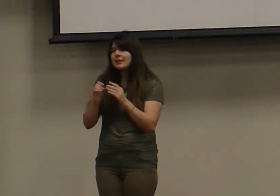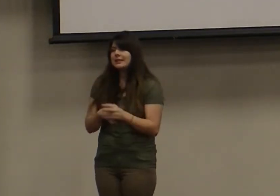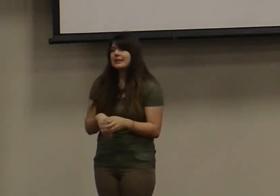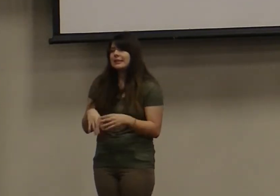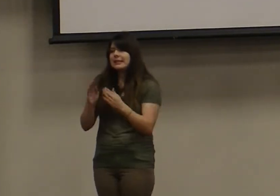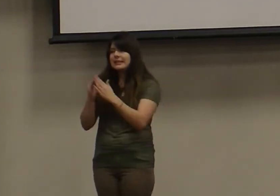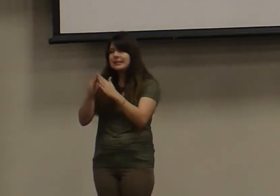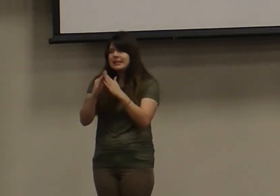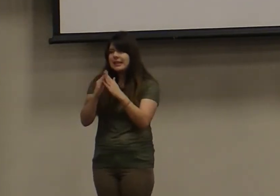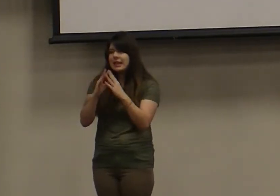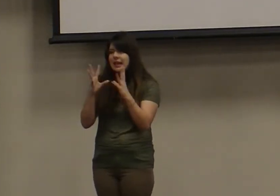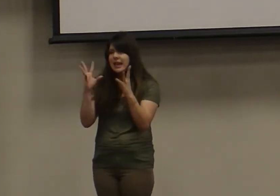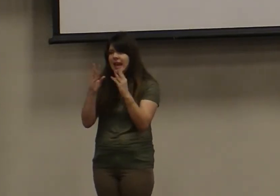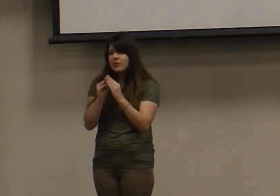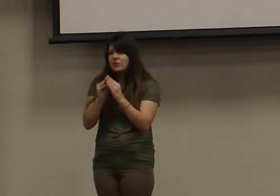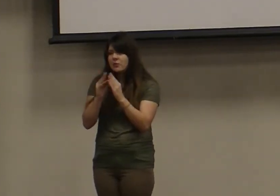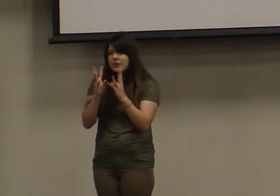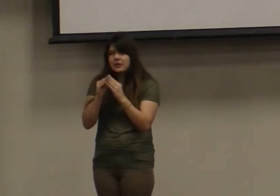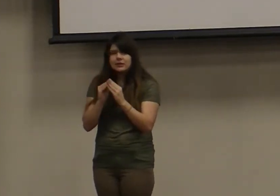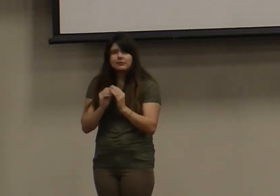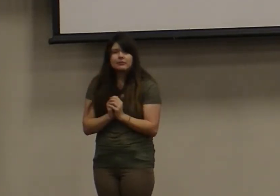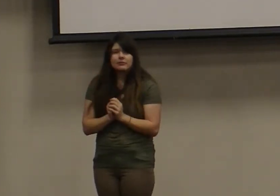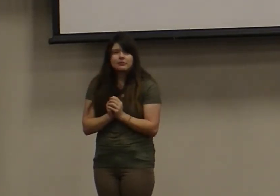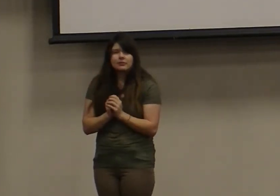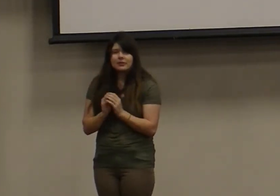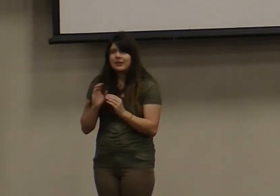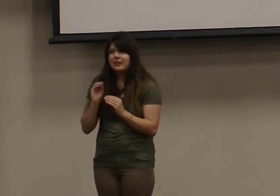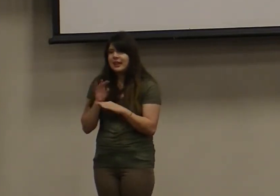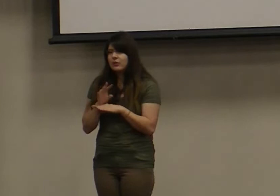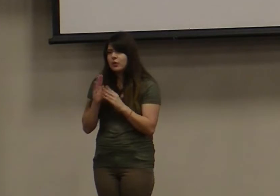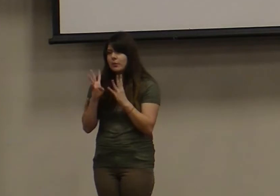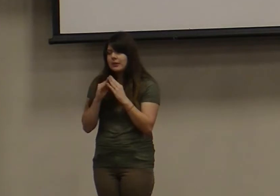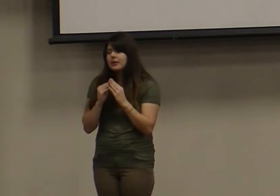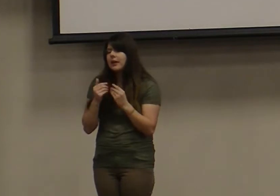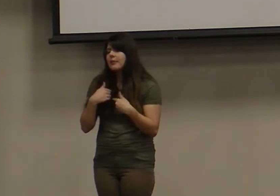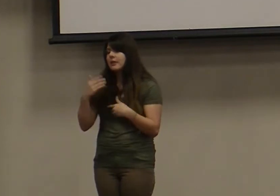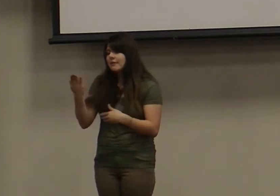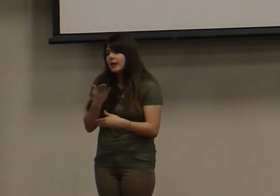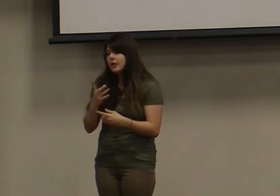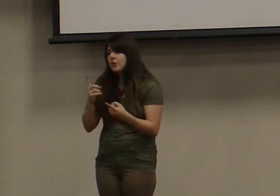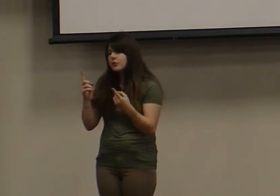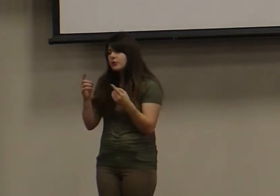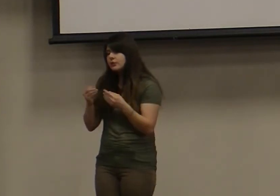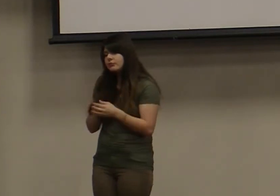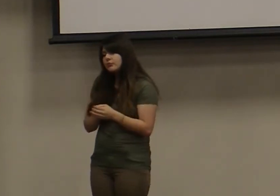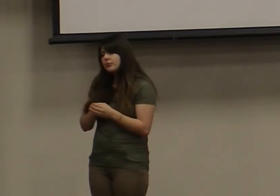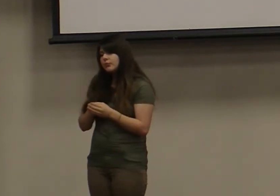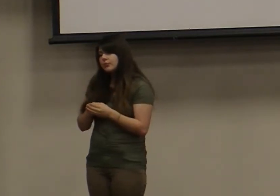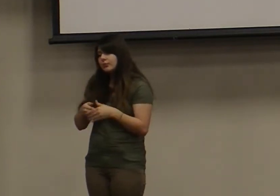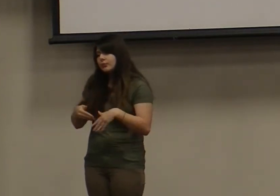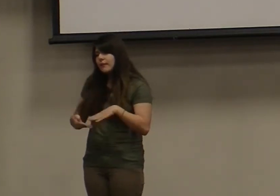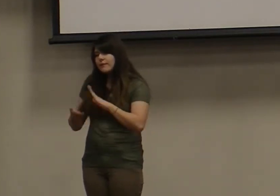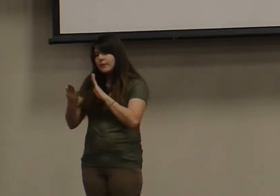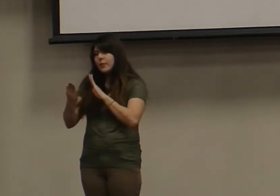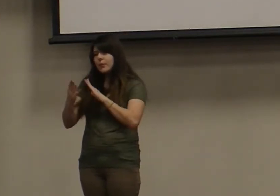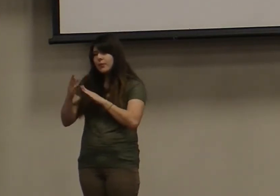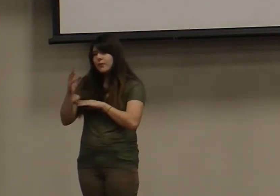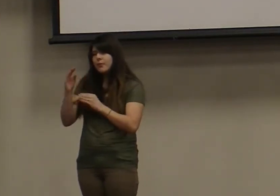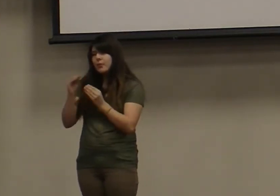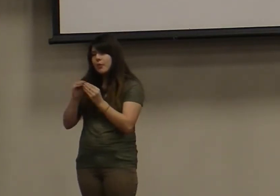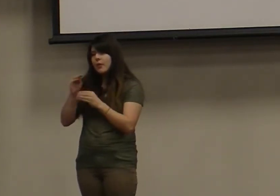meetings. I've been invited to perform more than 50 weddings in my time there at Lampasas.